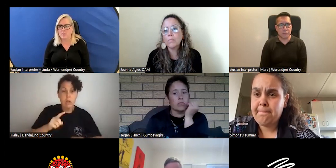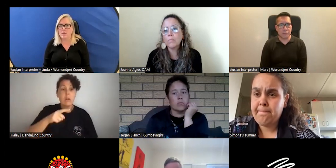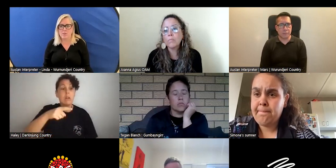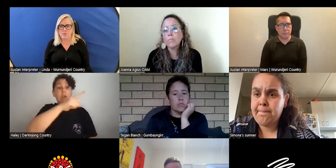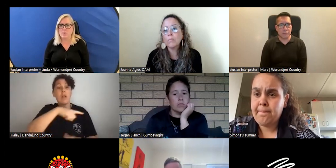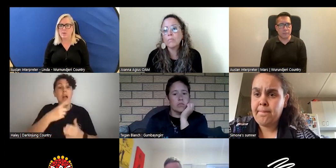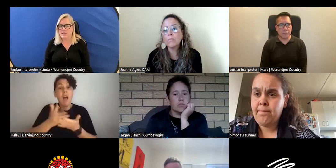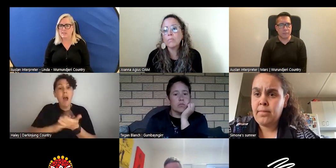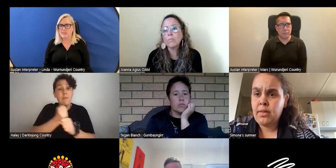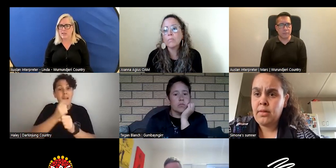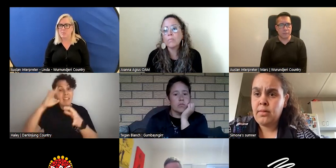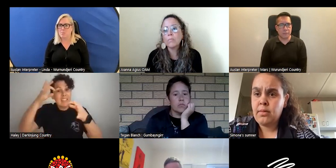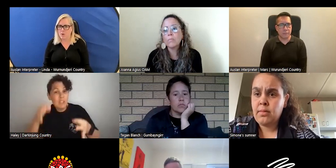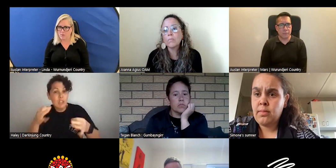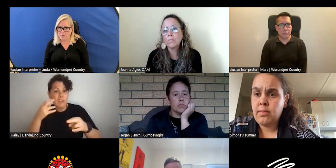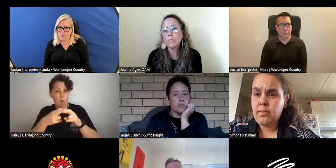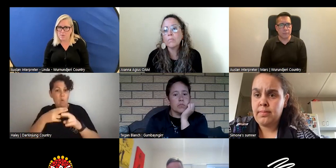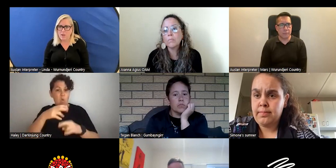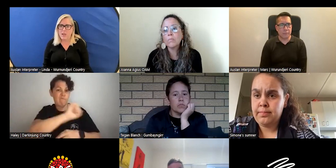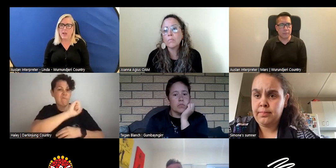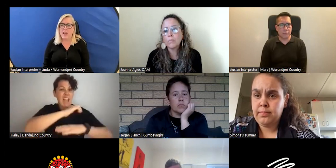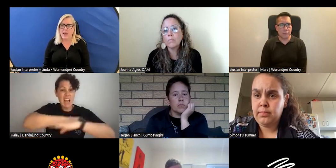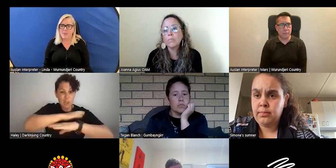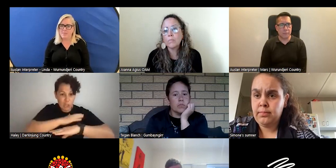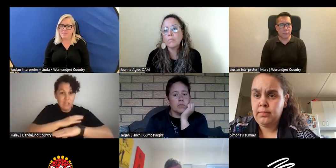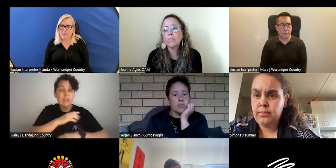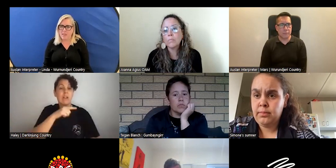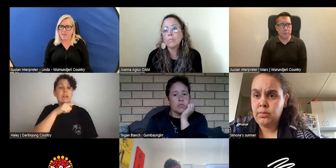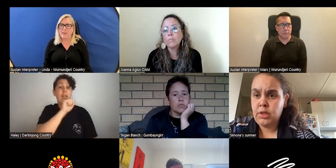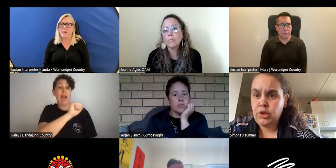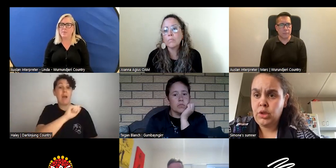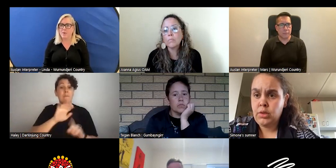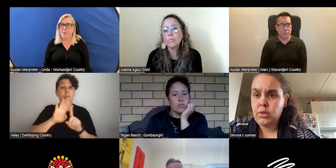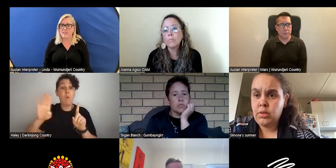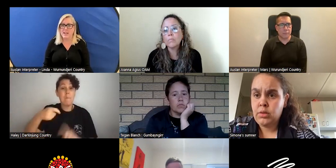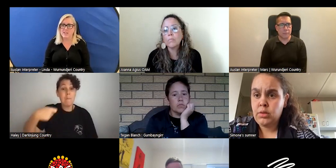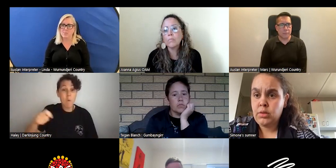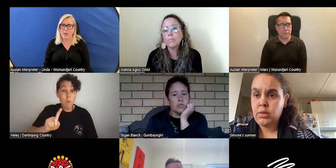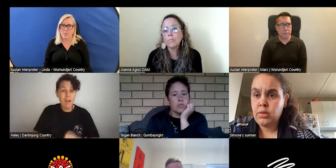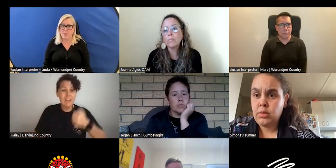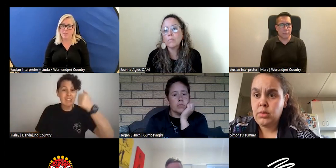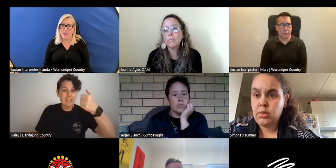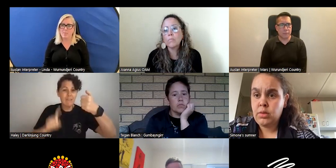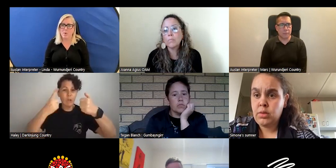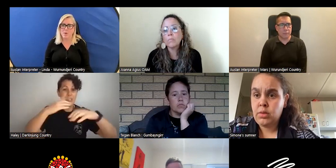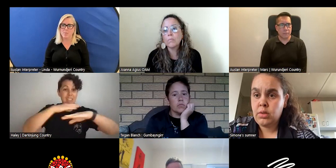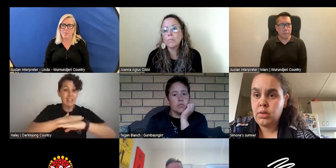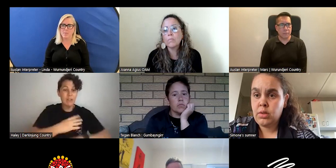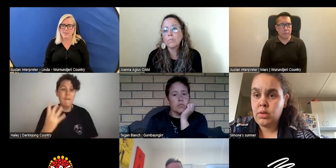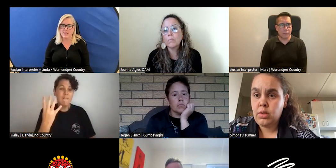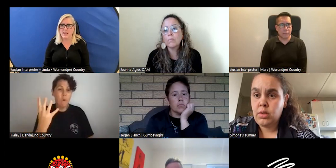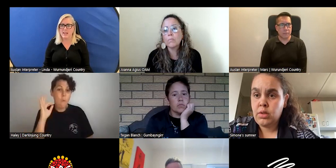Uluru statement model. for First Nations people, their